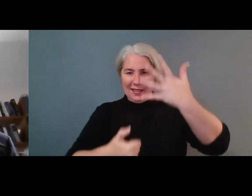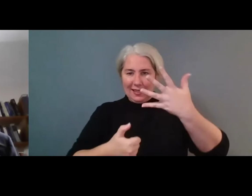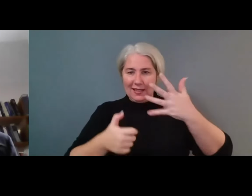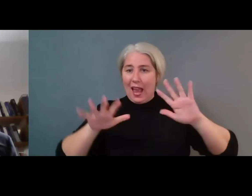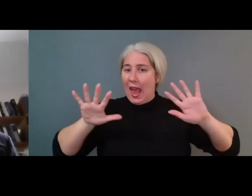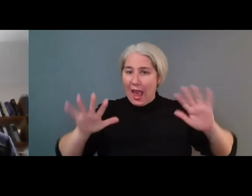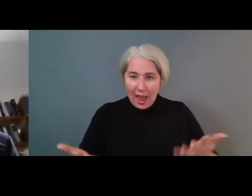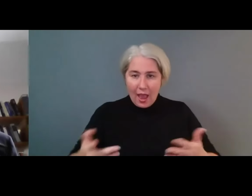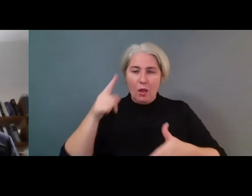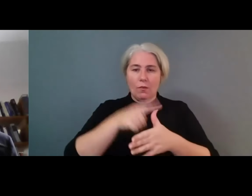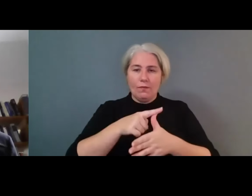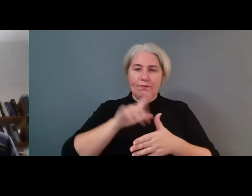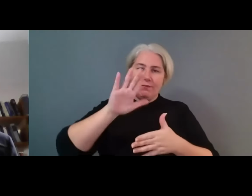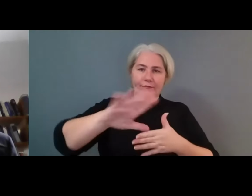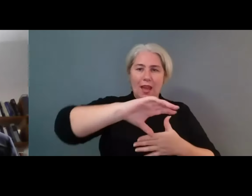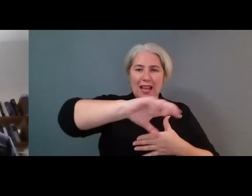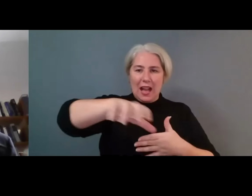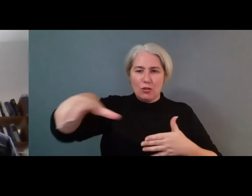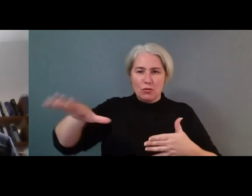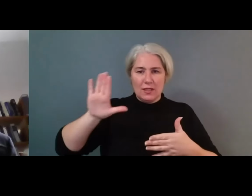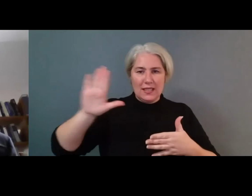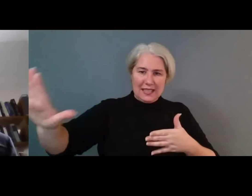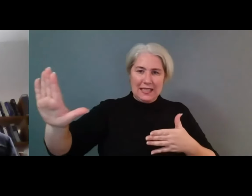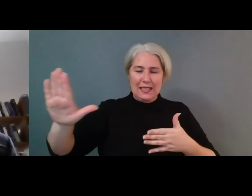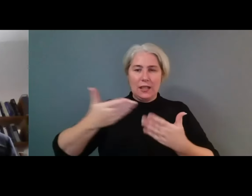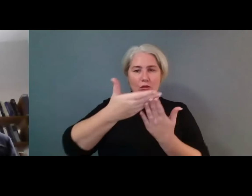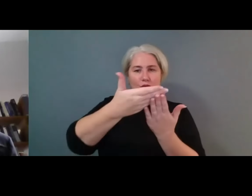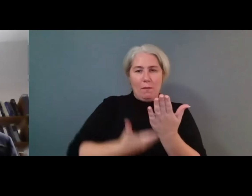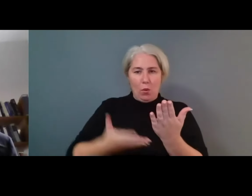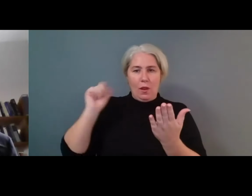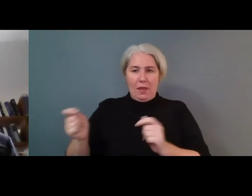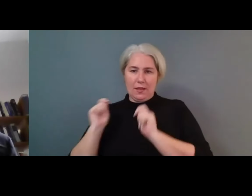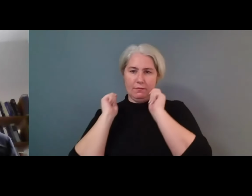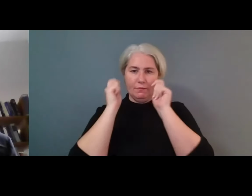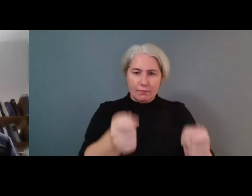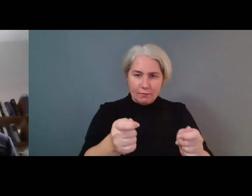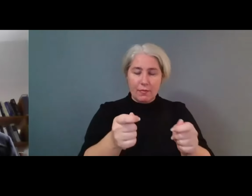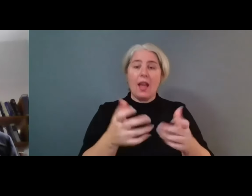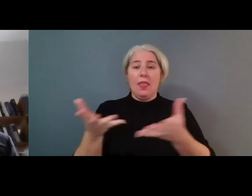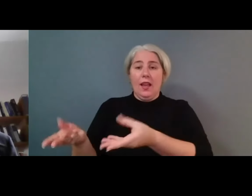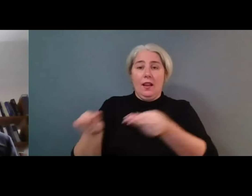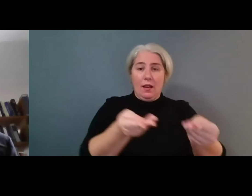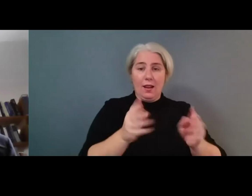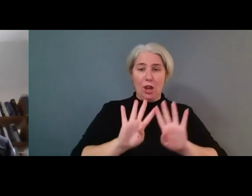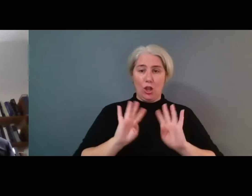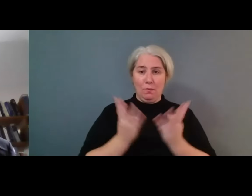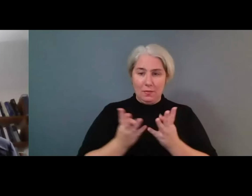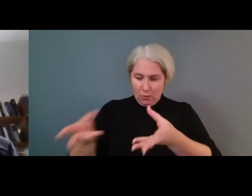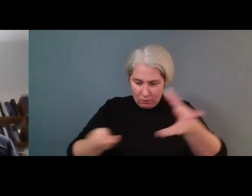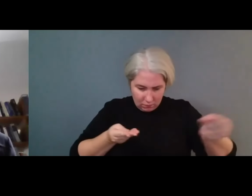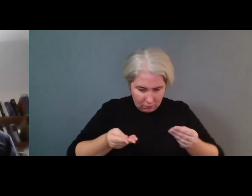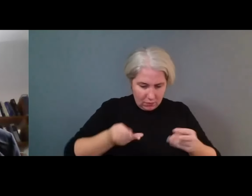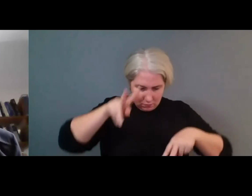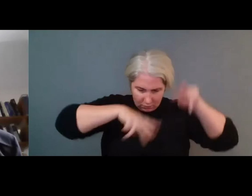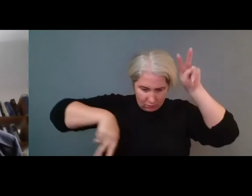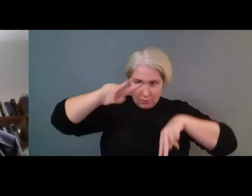which have to be submitted to the committee and reviewed by the committee. And I think that is the topic my